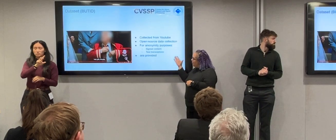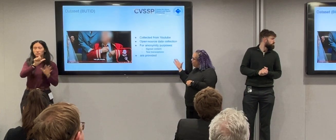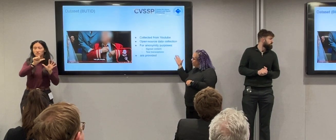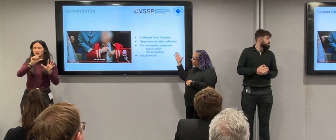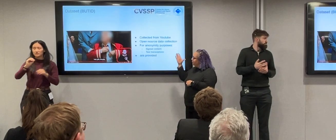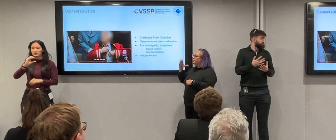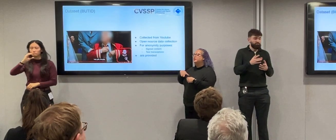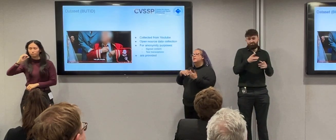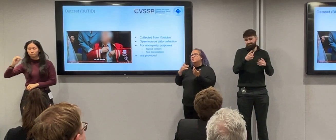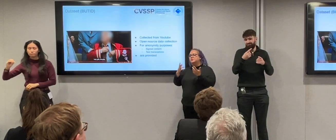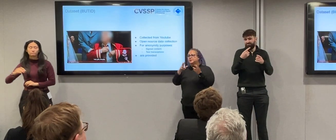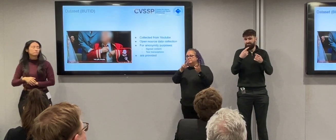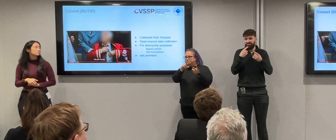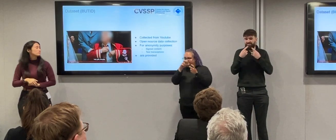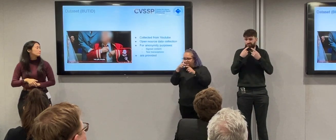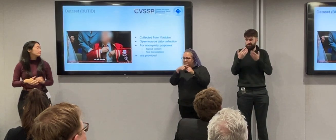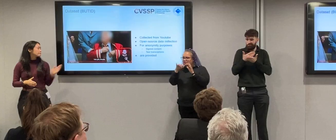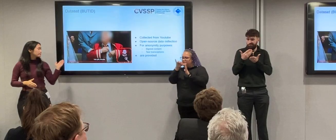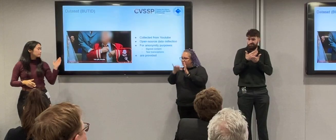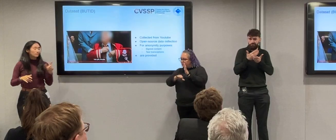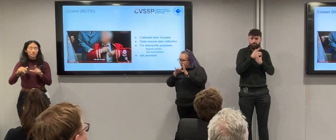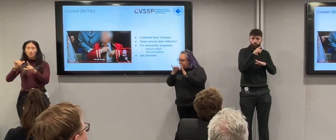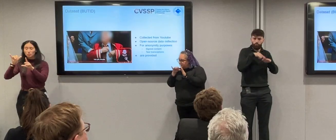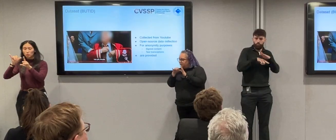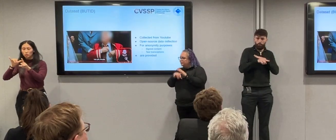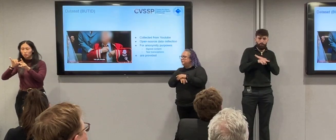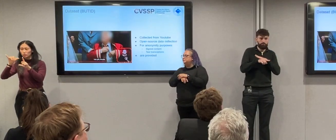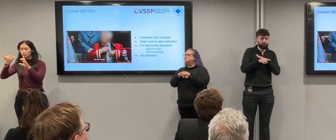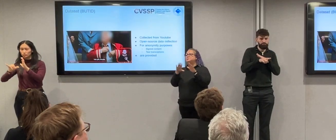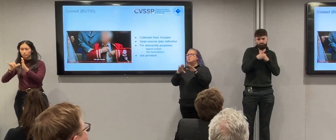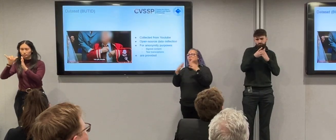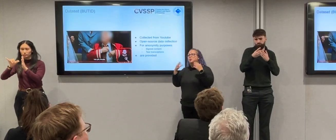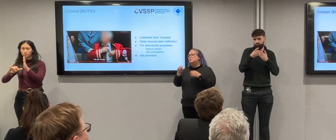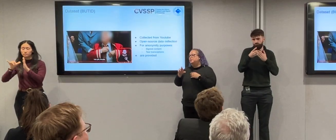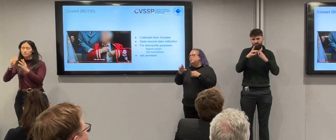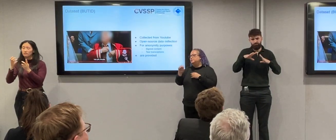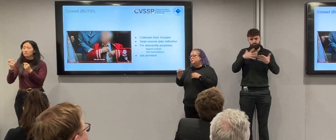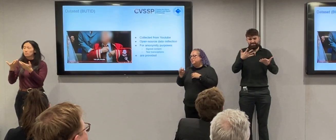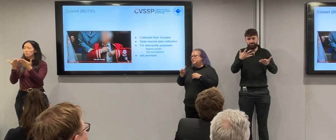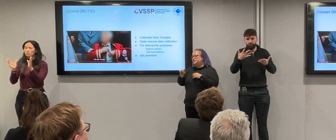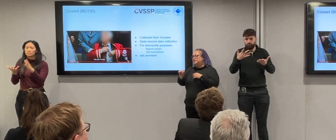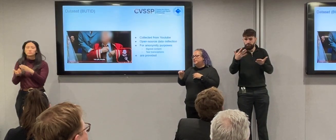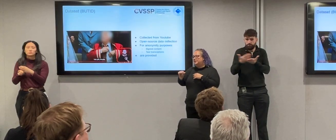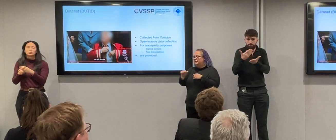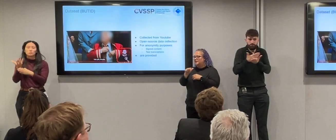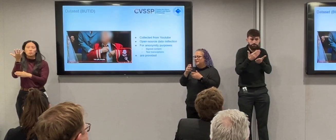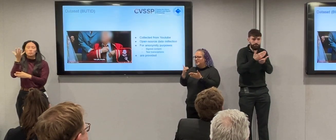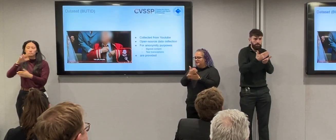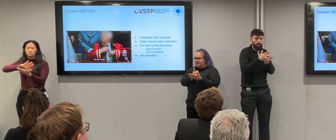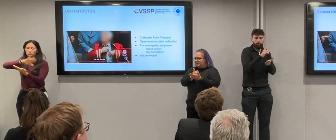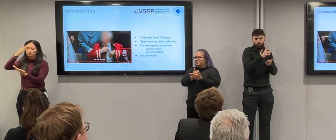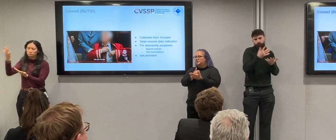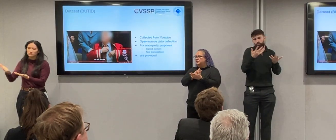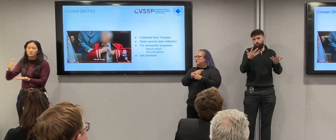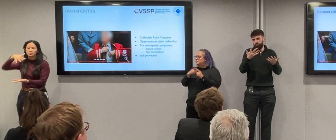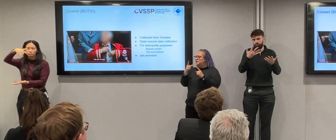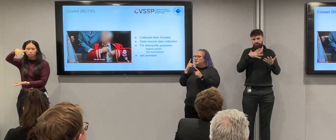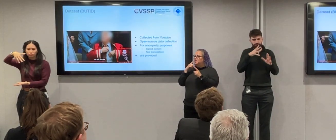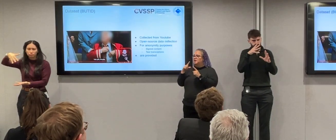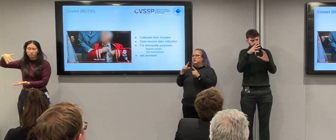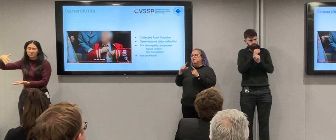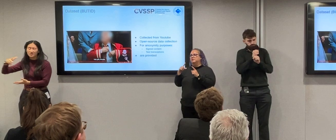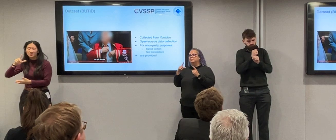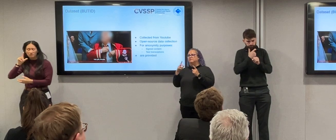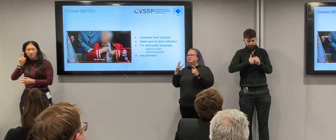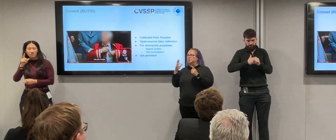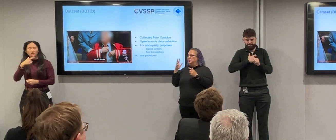from YouTube. We did open source data collection, but for the anonymity purposes and copyright purposes,